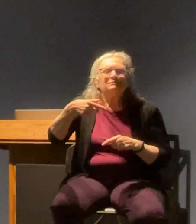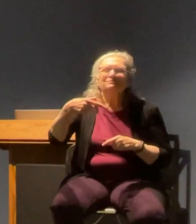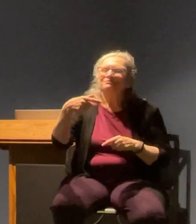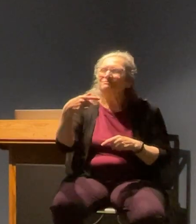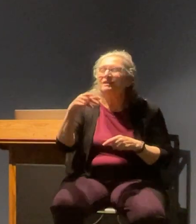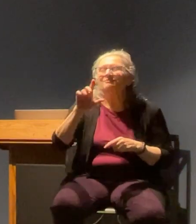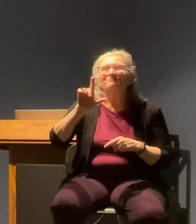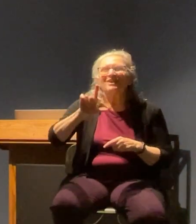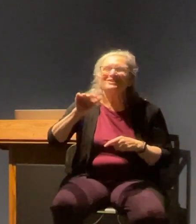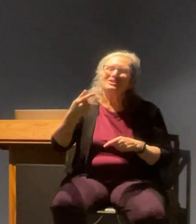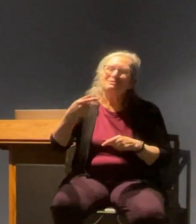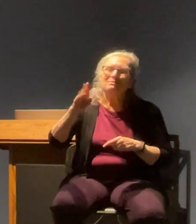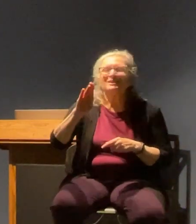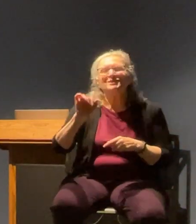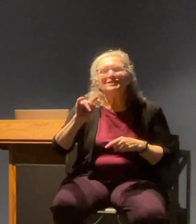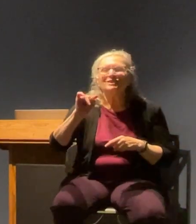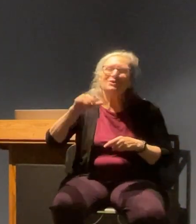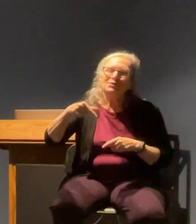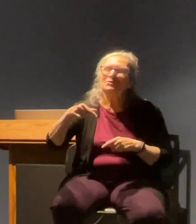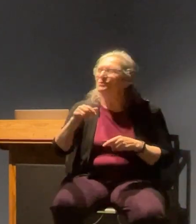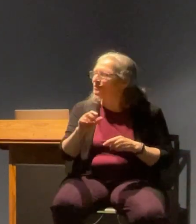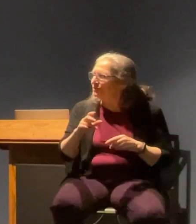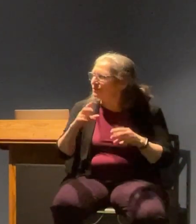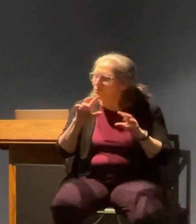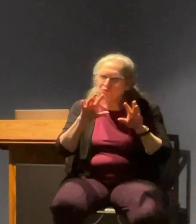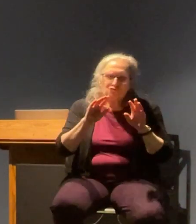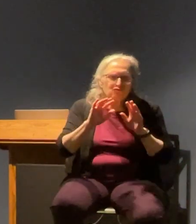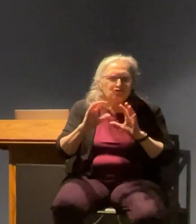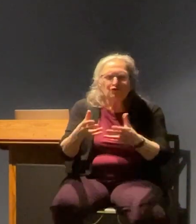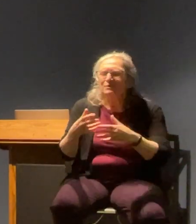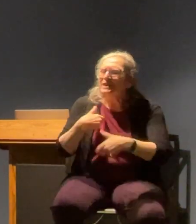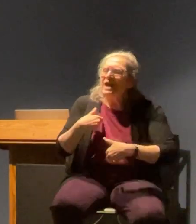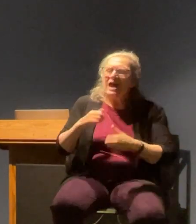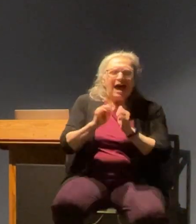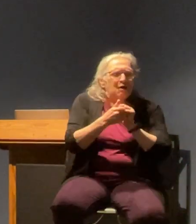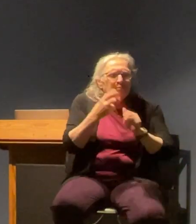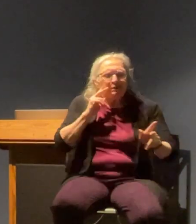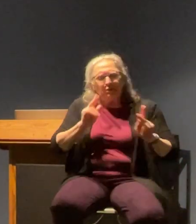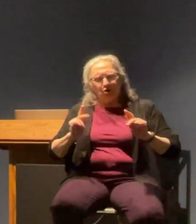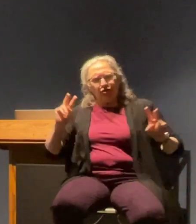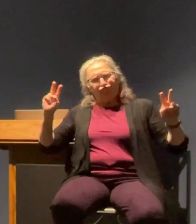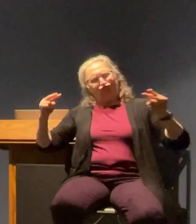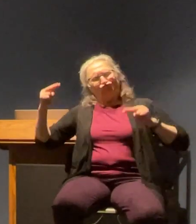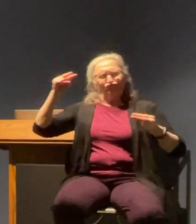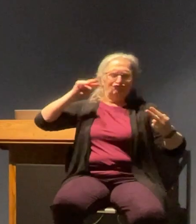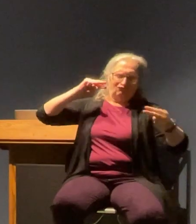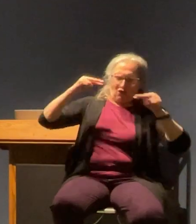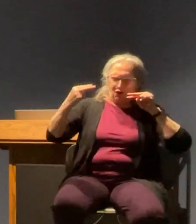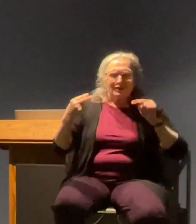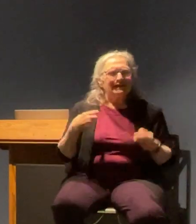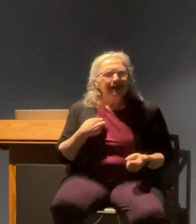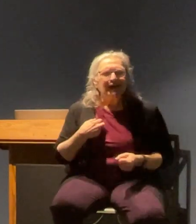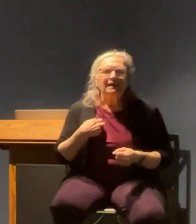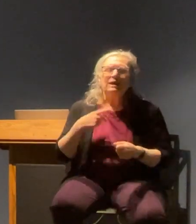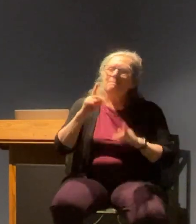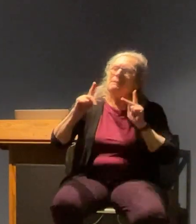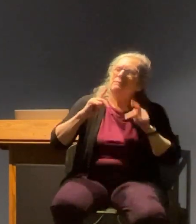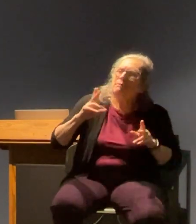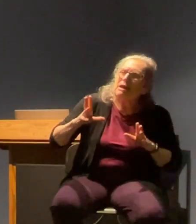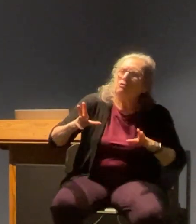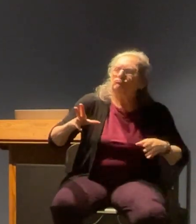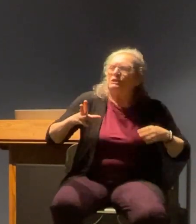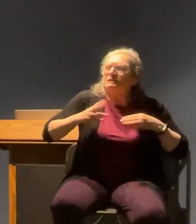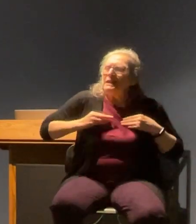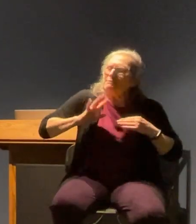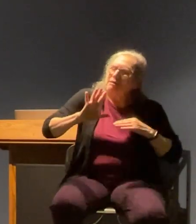environment. One of the things I showed here highlighted in the exhibition was the reclaiming of that identity. But this was